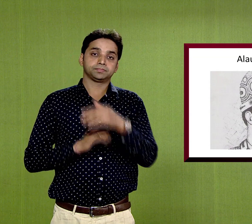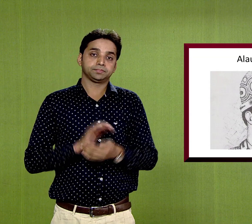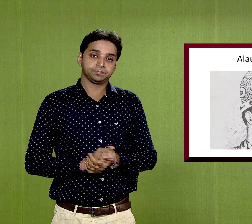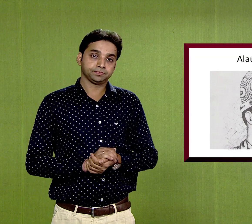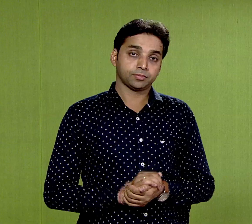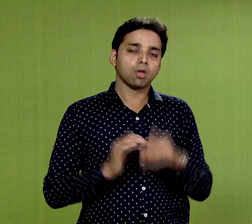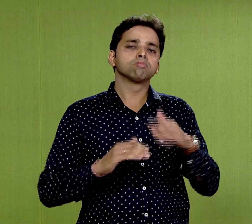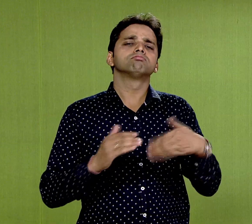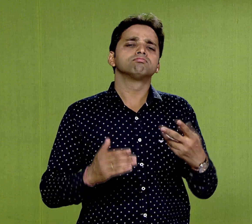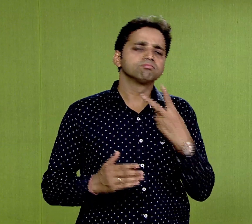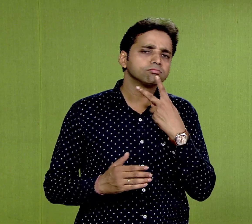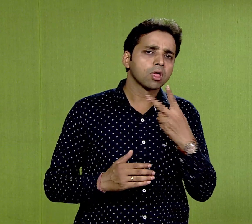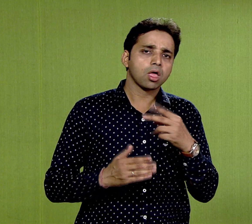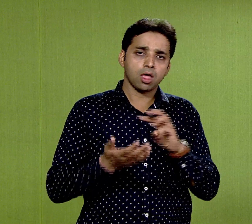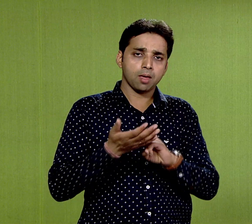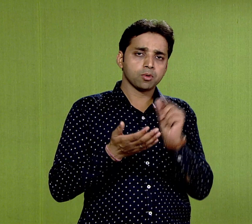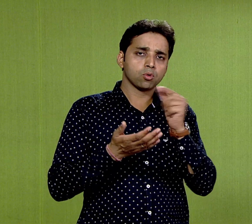We have mural paintings,